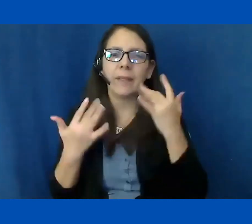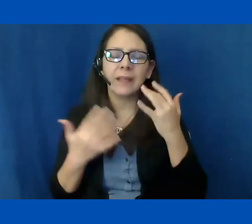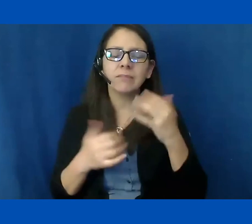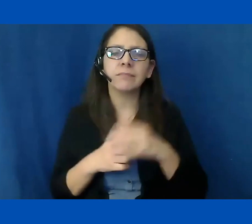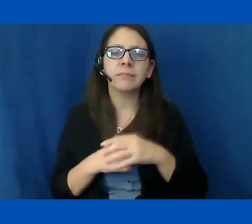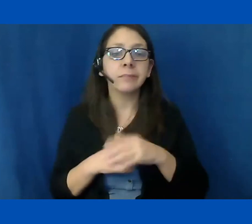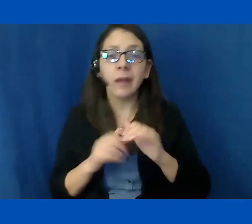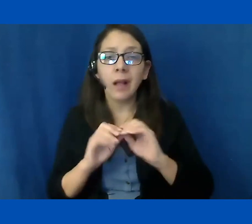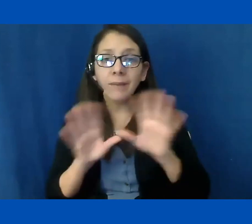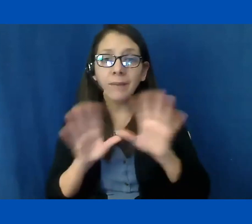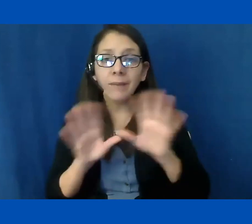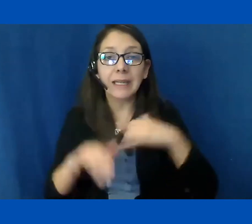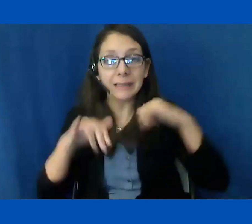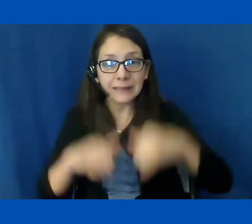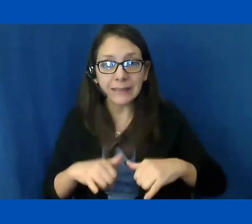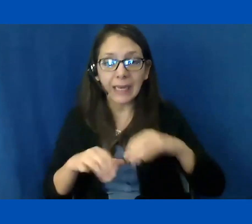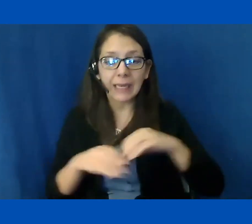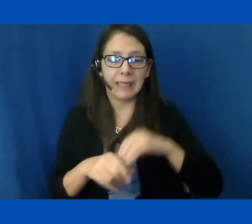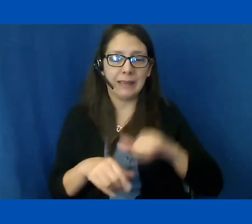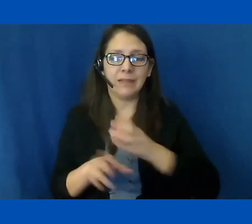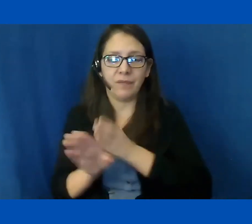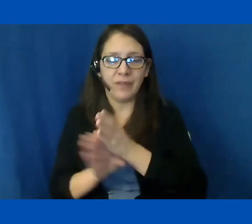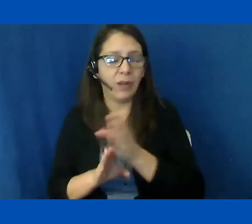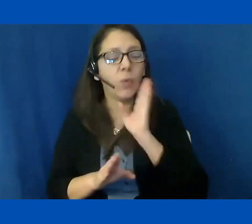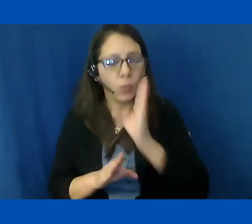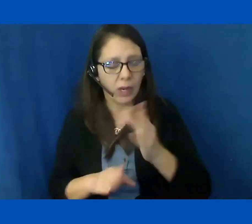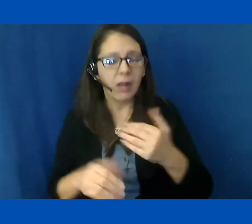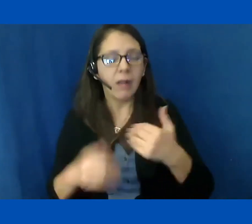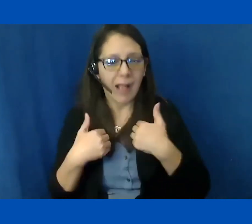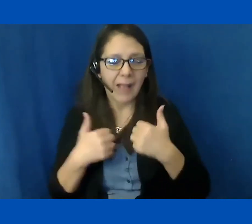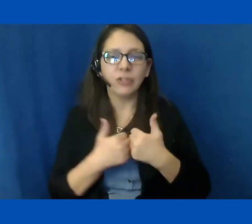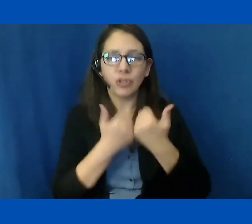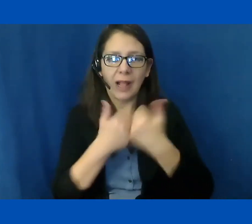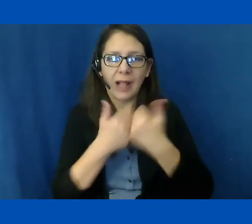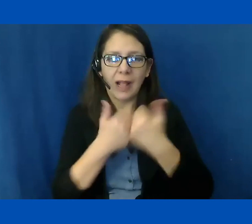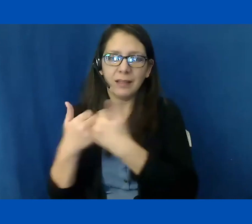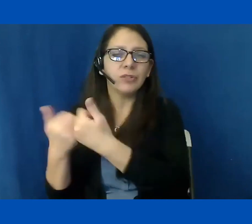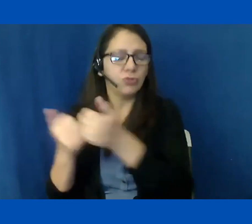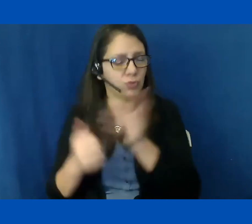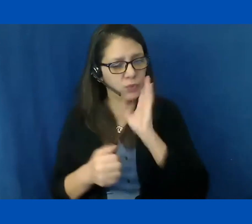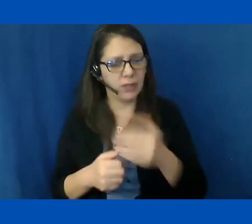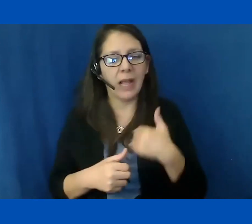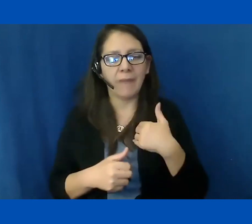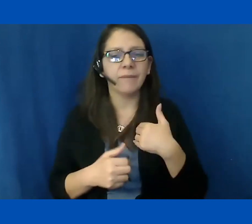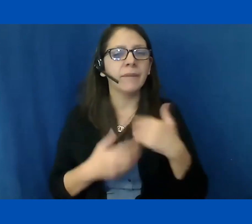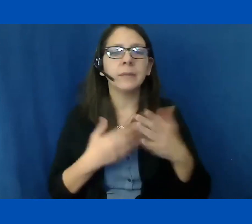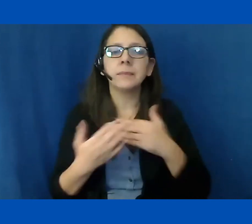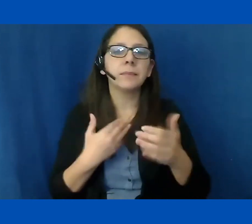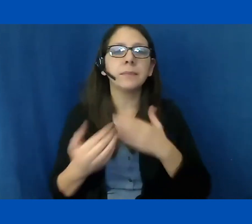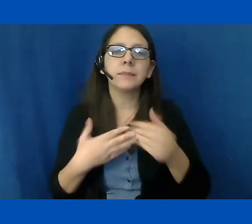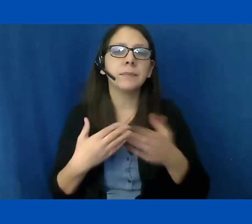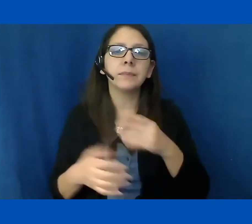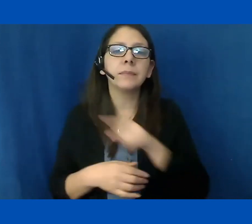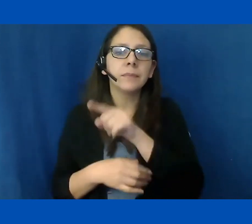gonna be challenges, no matter what. There's always going to be no matter what, as a blind or even as a visual, like even